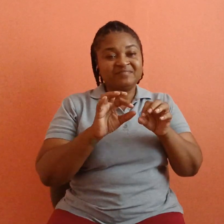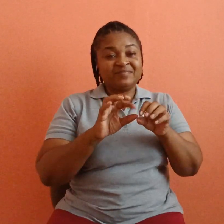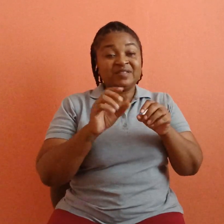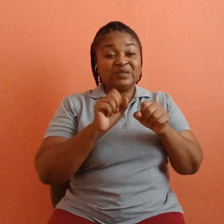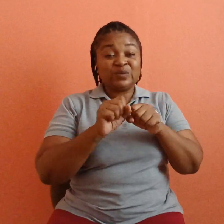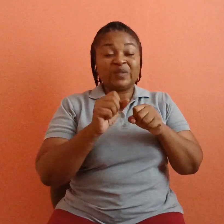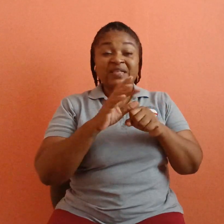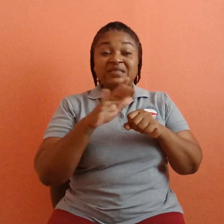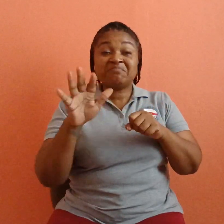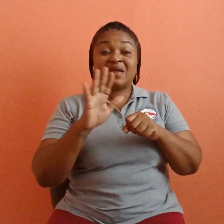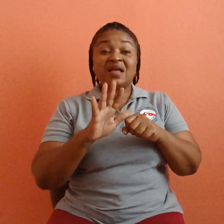her name.